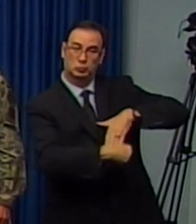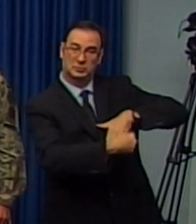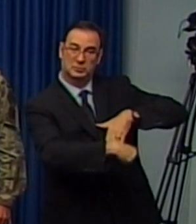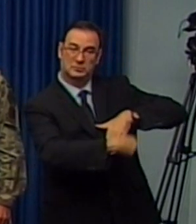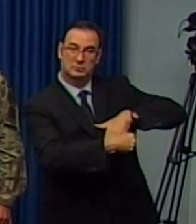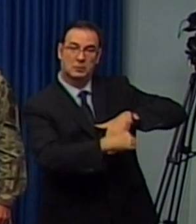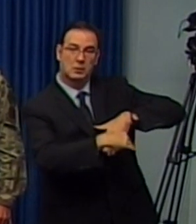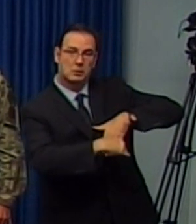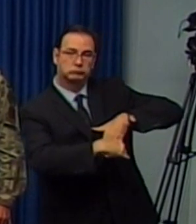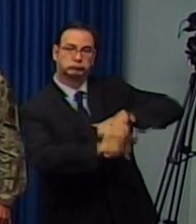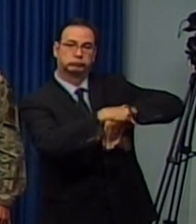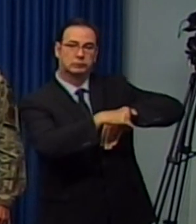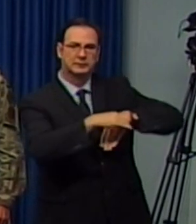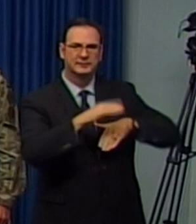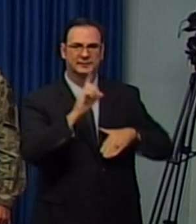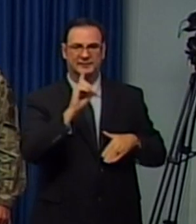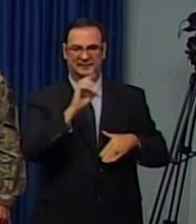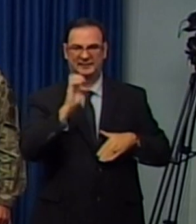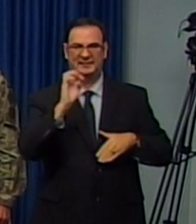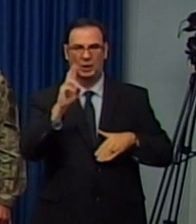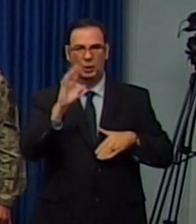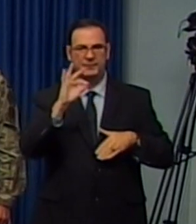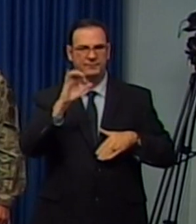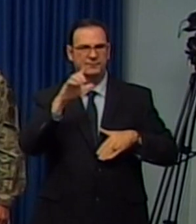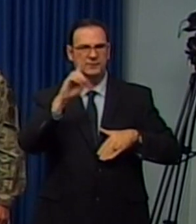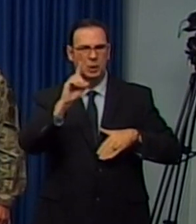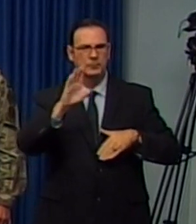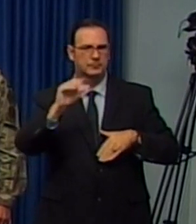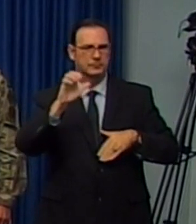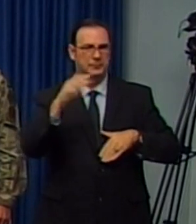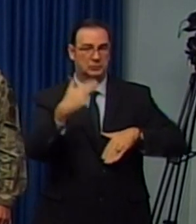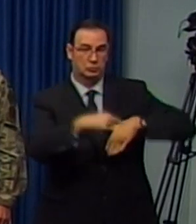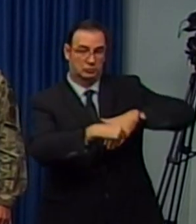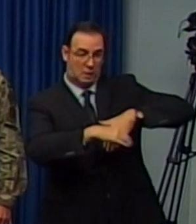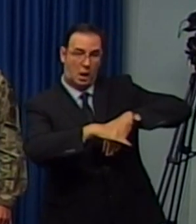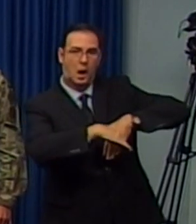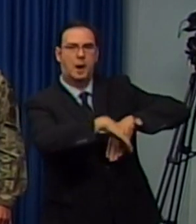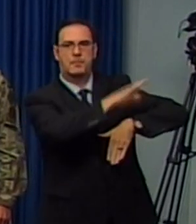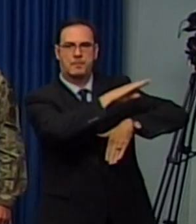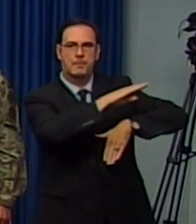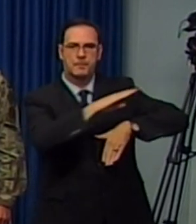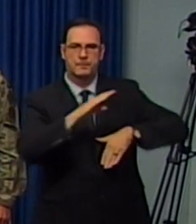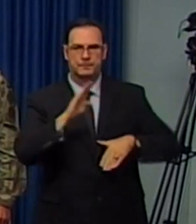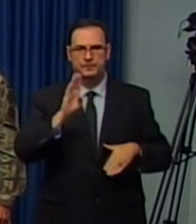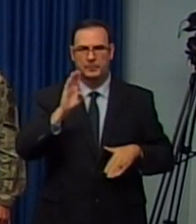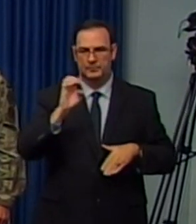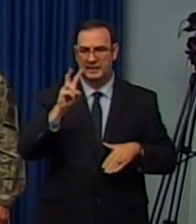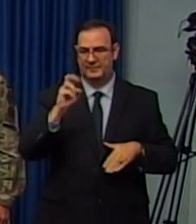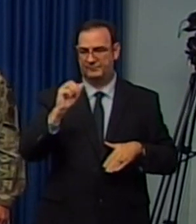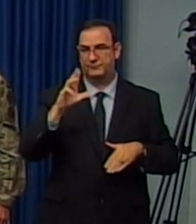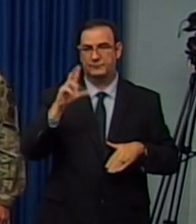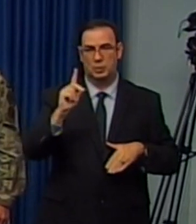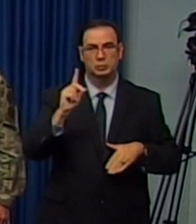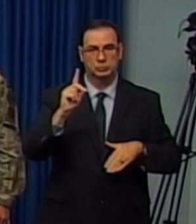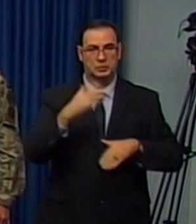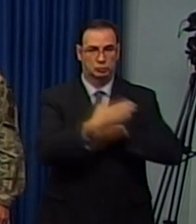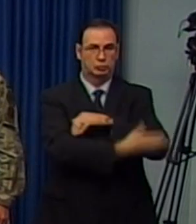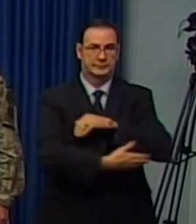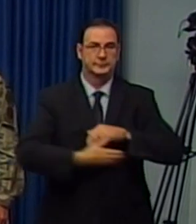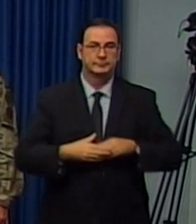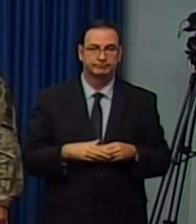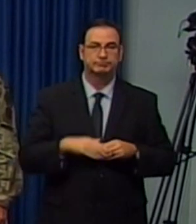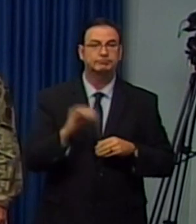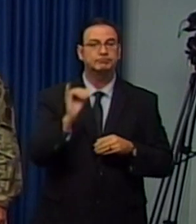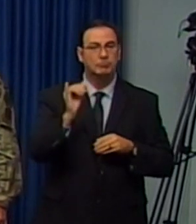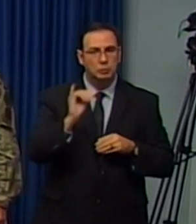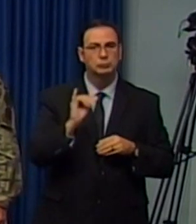to the Volusia-Brevard County line. A storm surge watch has also been issued for those same areas. A